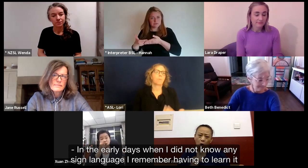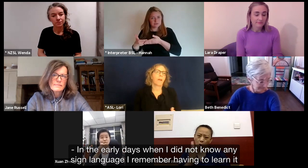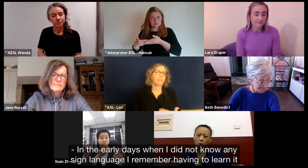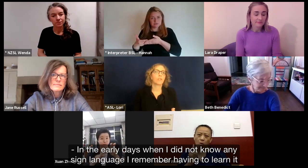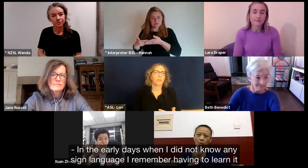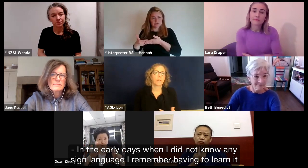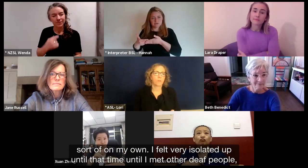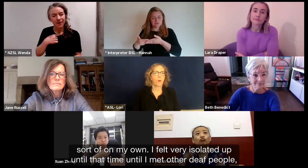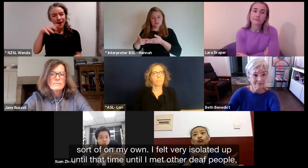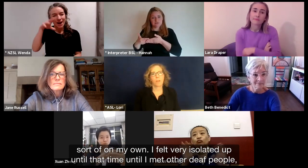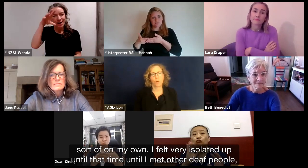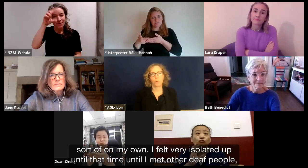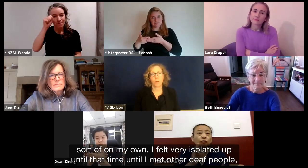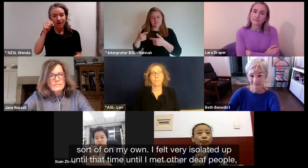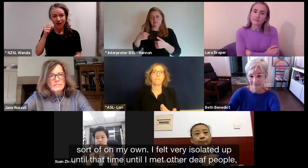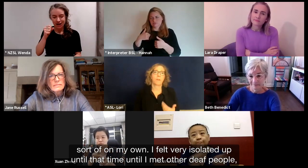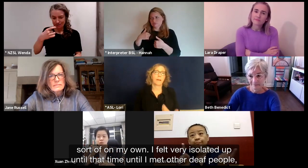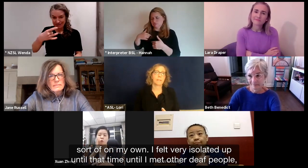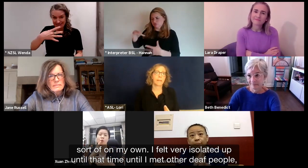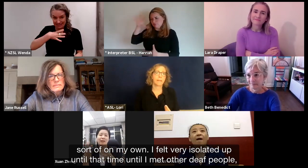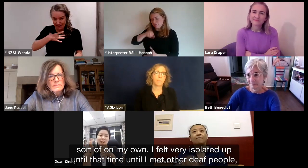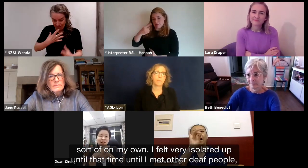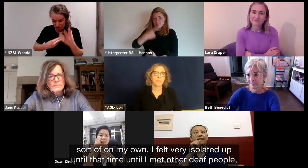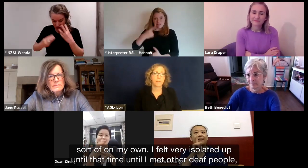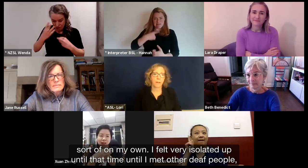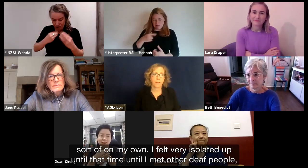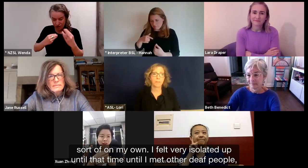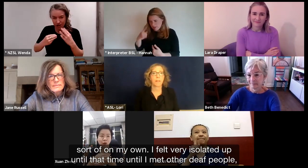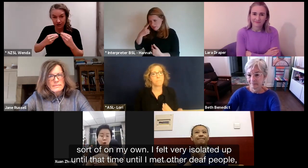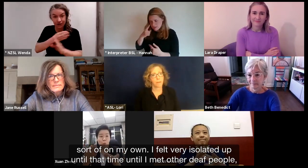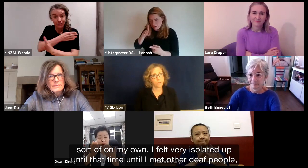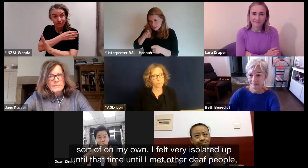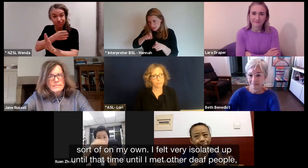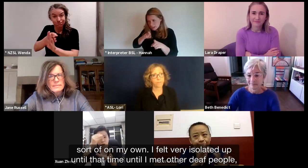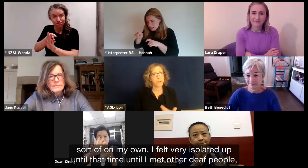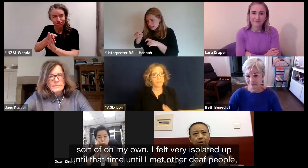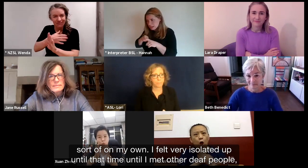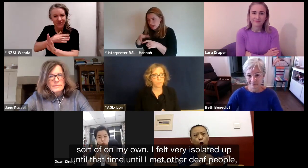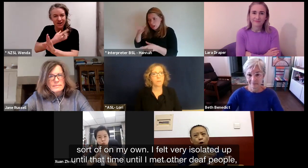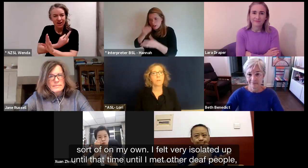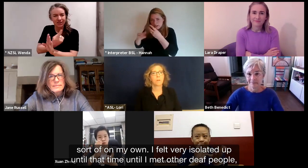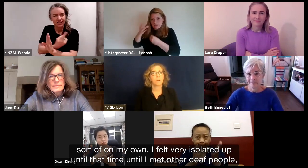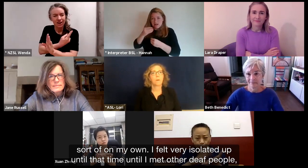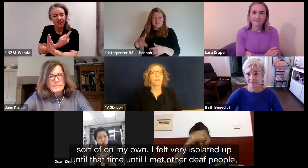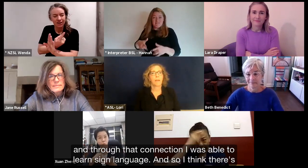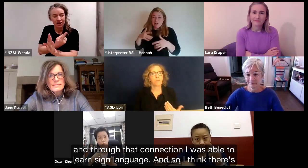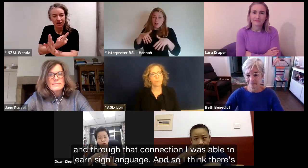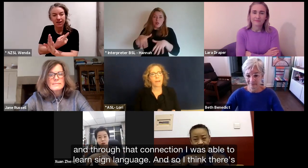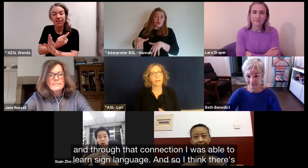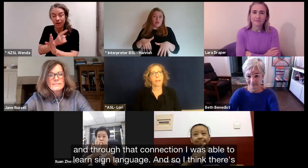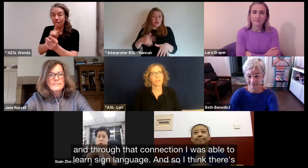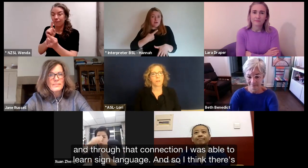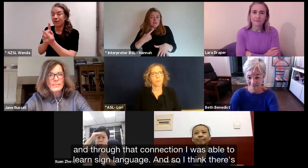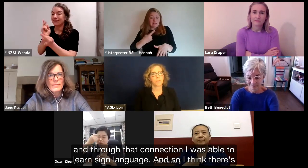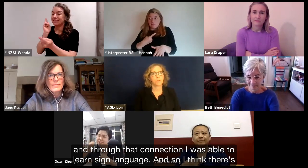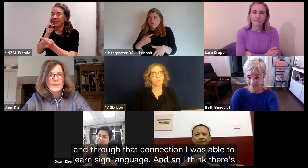I remember having to learn it sort of on my own. I felt very isolated up until that time until I met other deaf people. And through